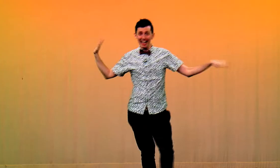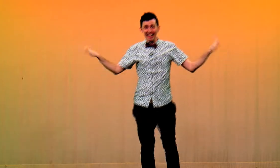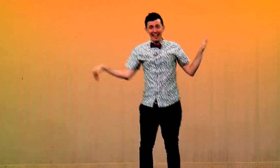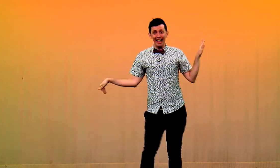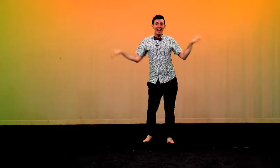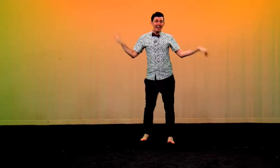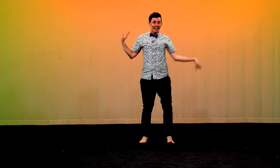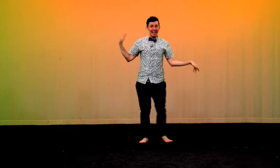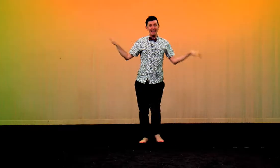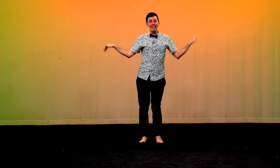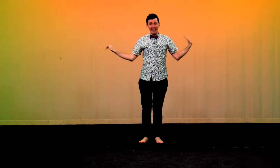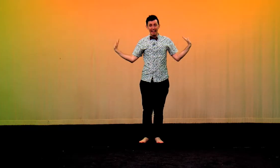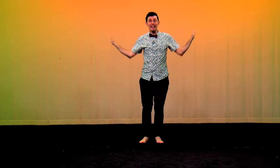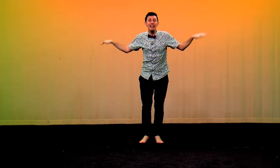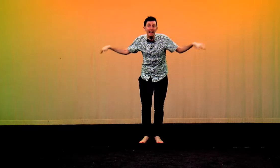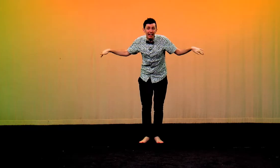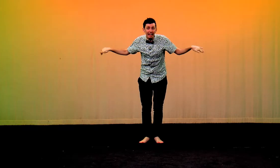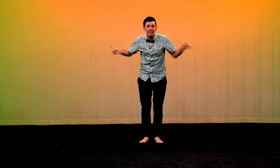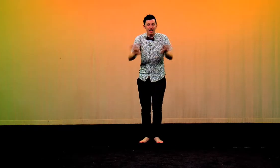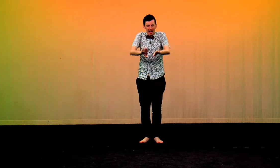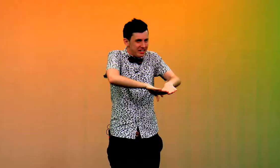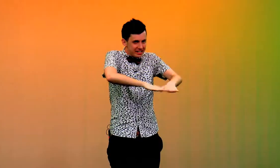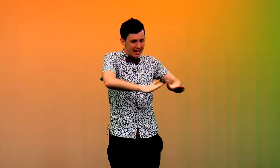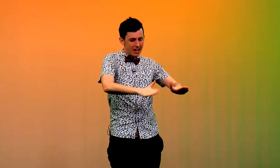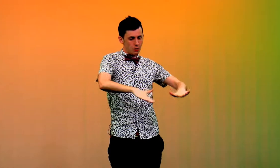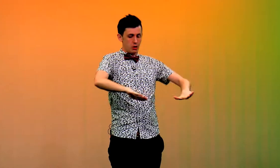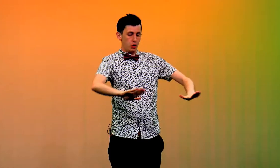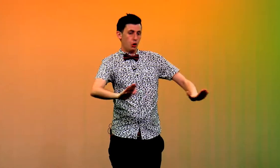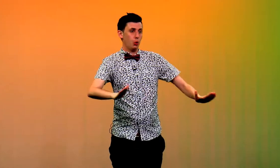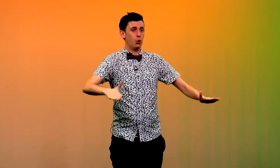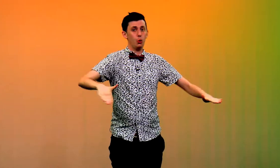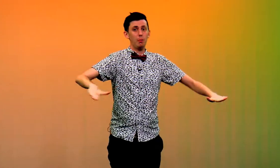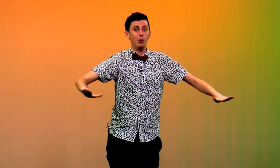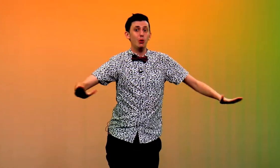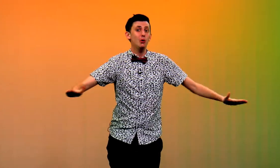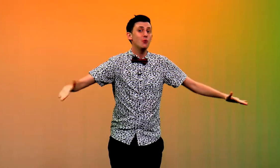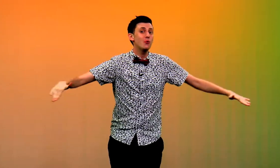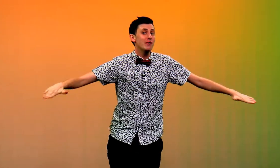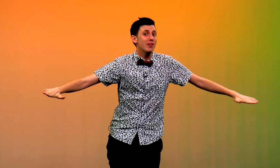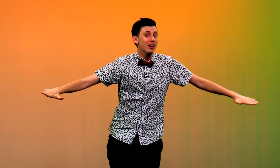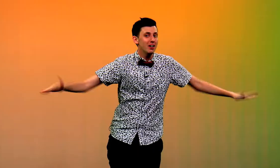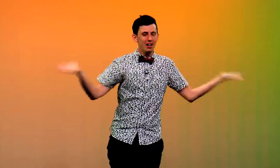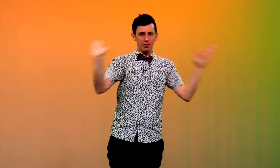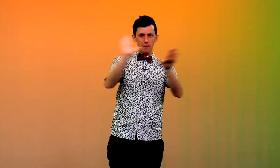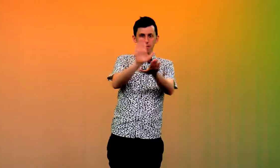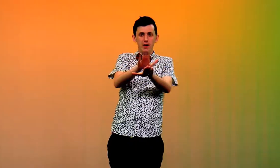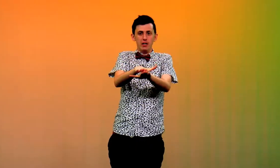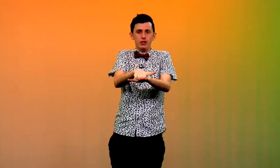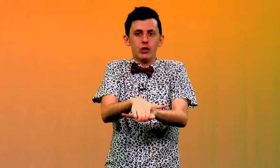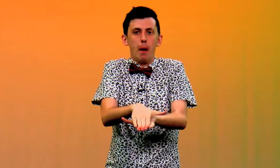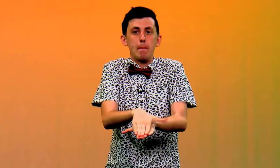la, la la la la la. And down in the cool blue river, the fish